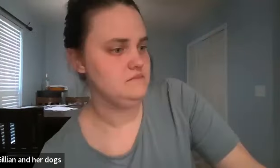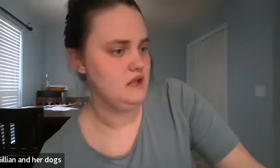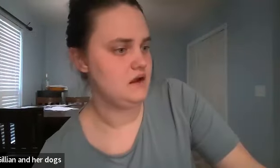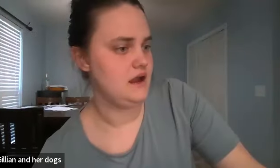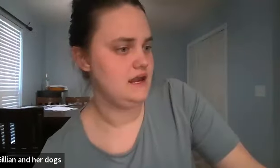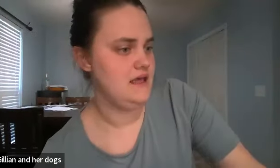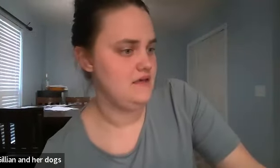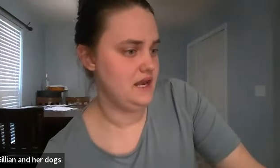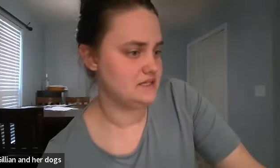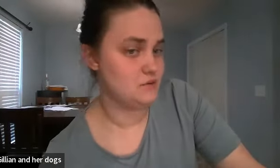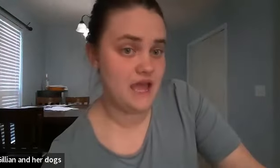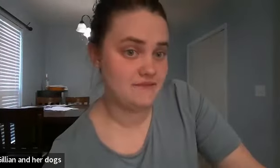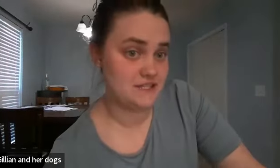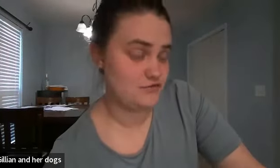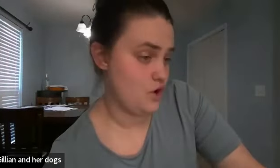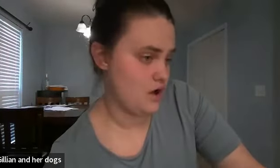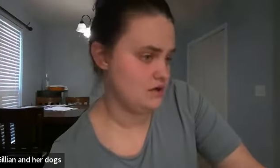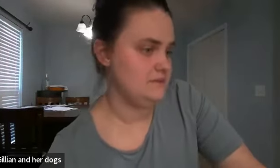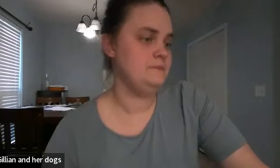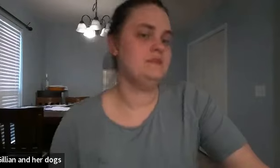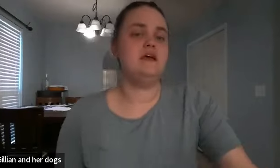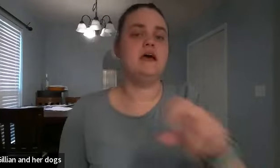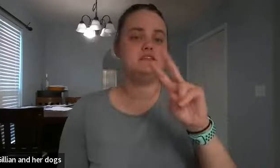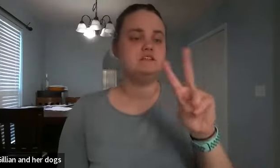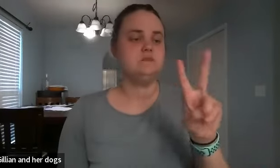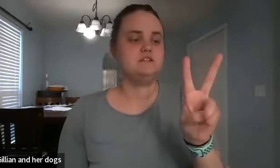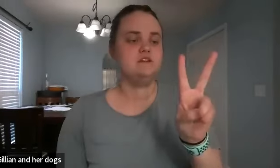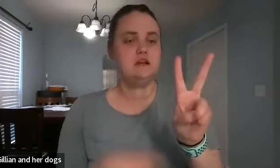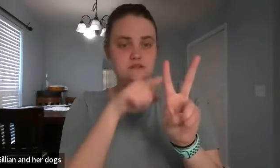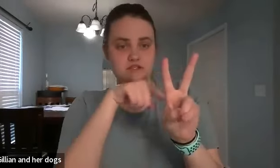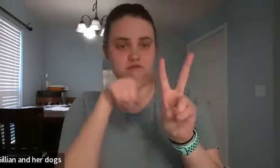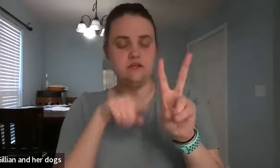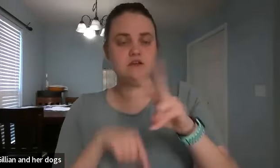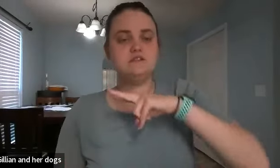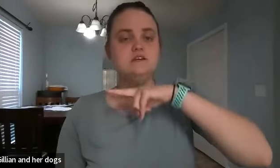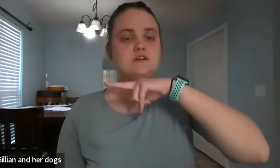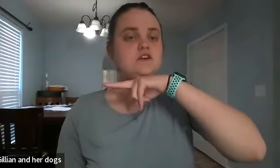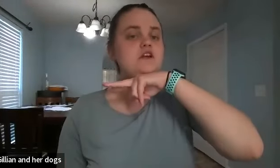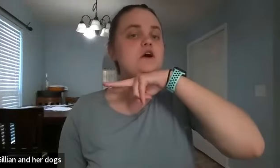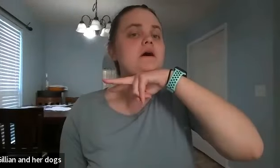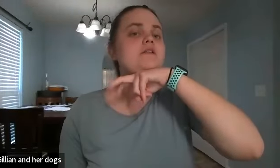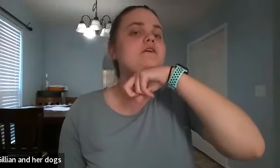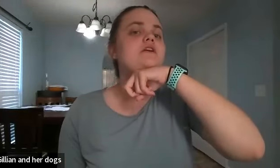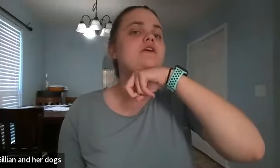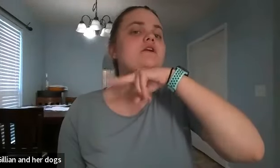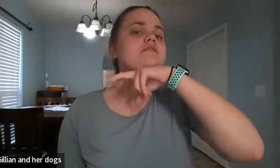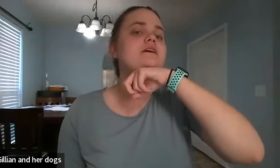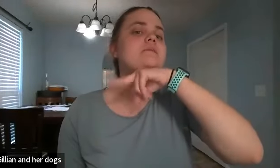All right. The next one we have is frog. And that's going to be, so you're going to have the 2 fingers. You're going to go under and you're going to flick them